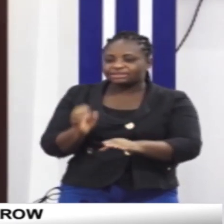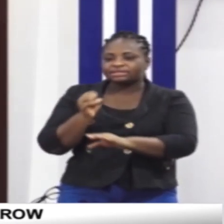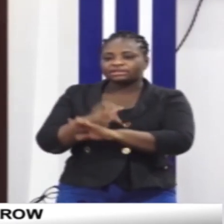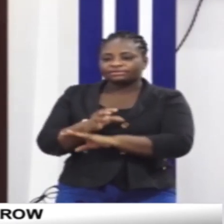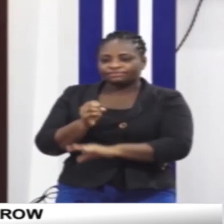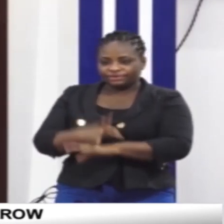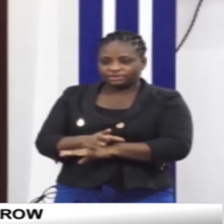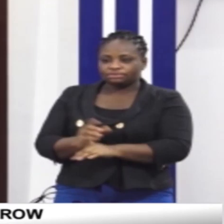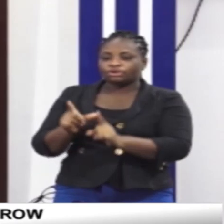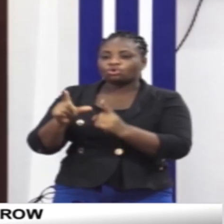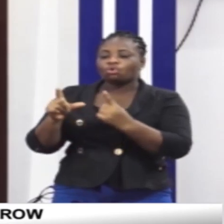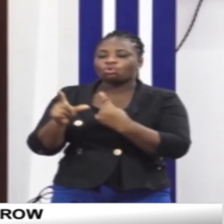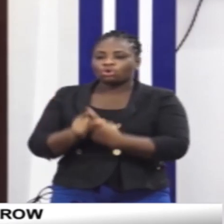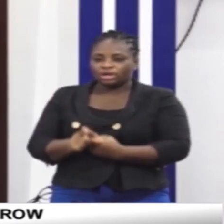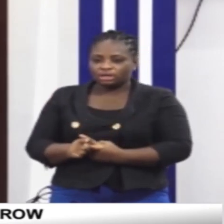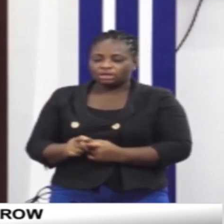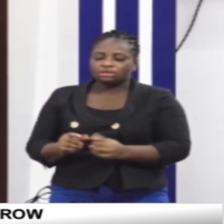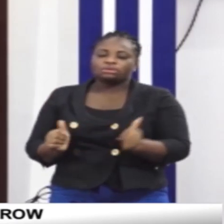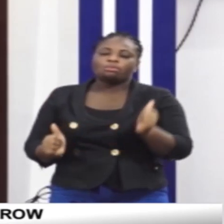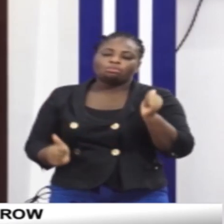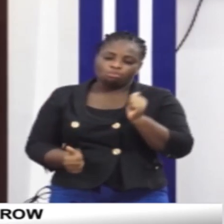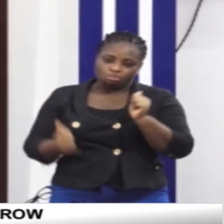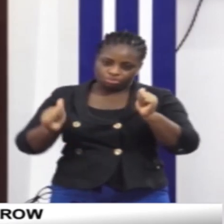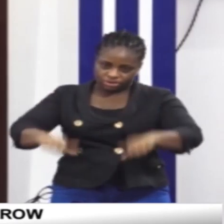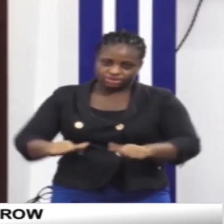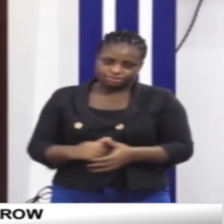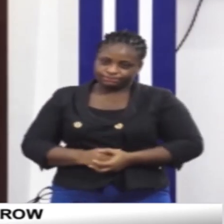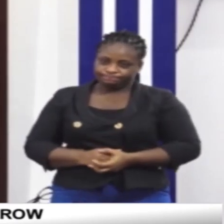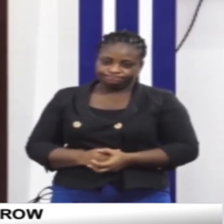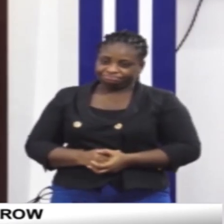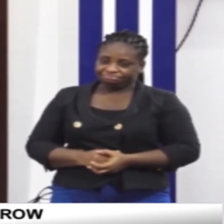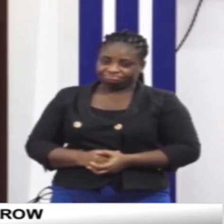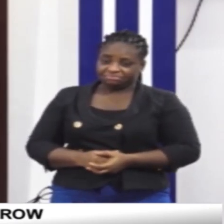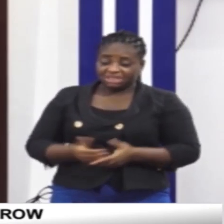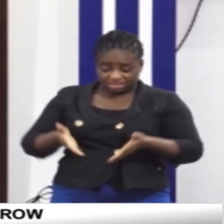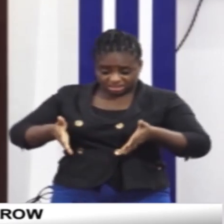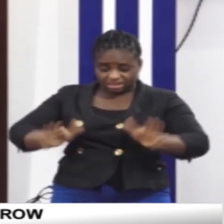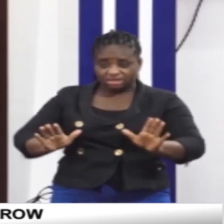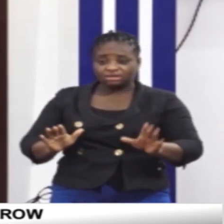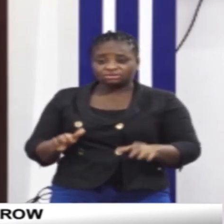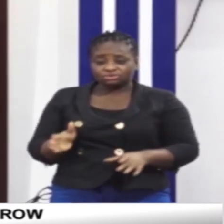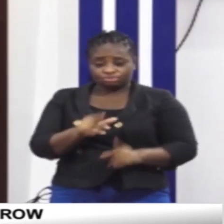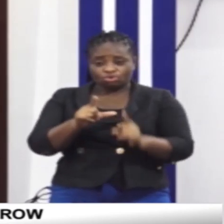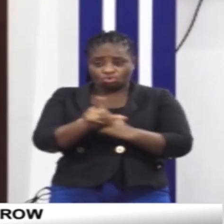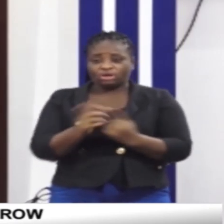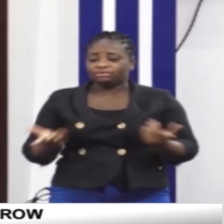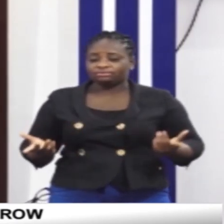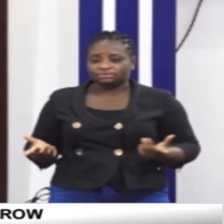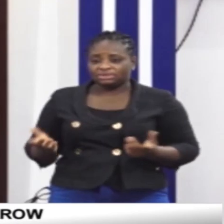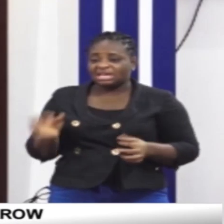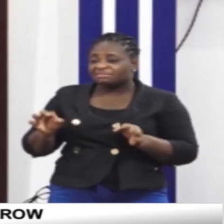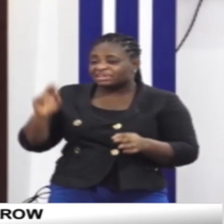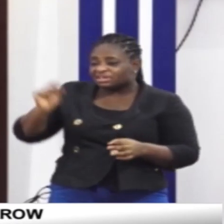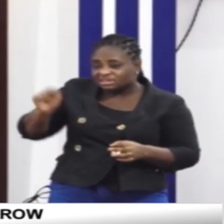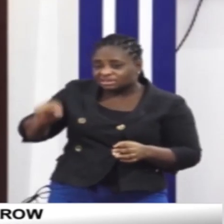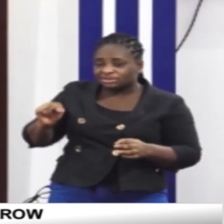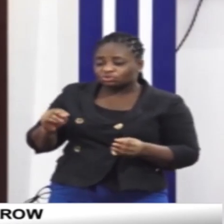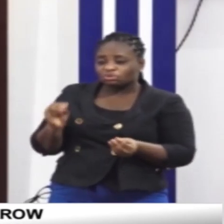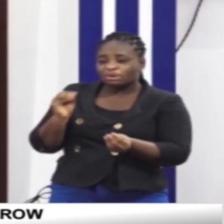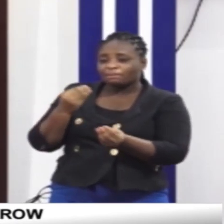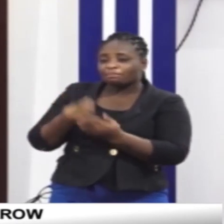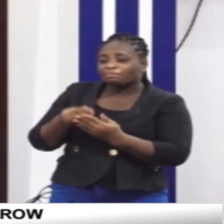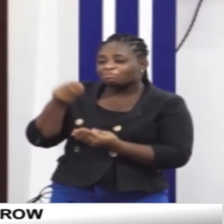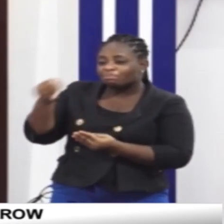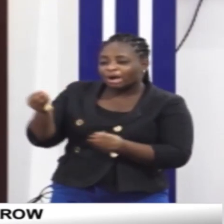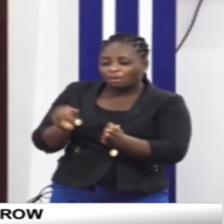to be localized as much as possible. As much as possible is allowed to be localized. If there's a need for some bulk supply into